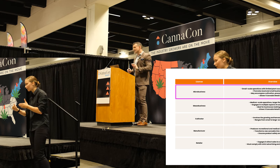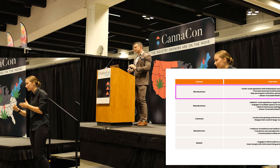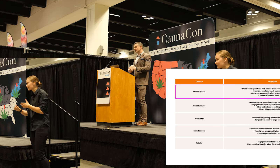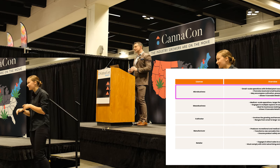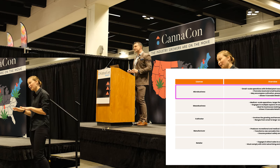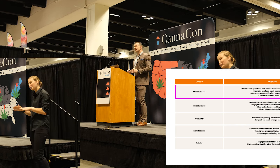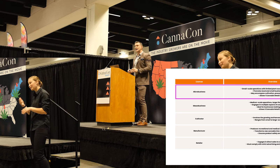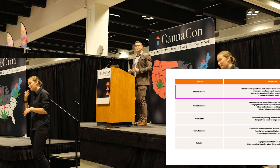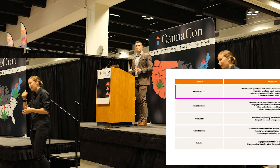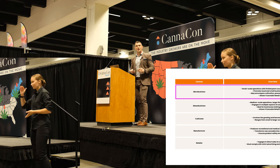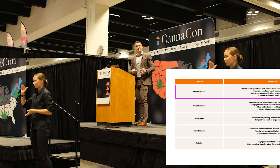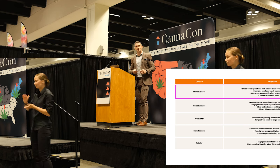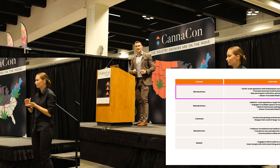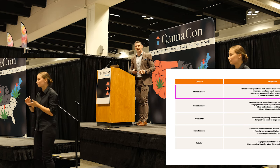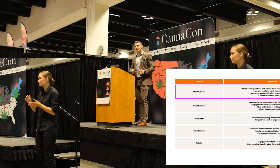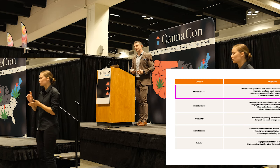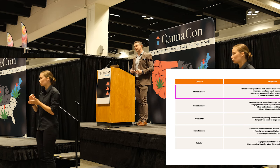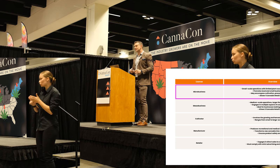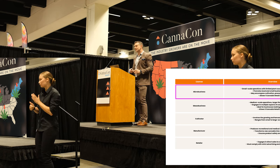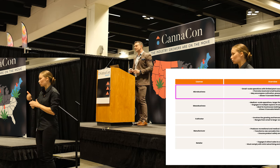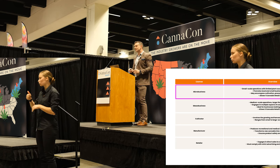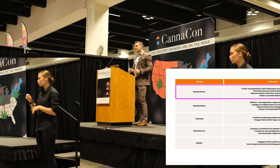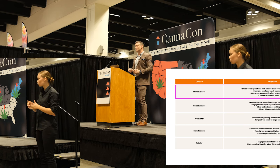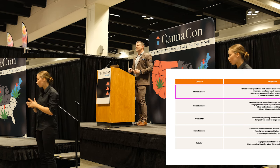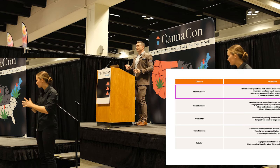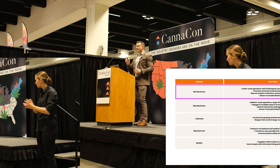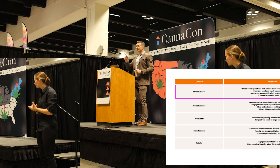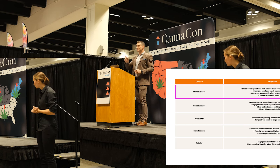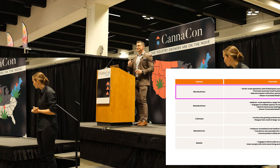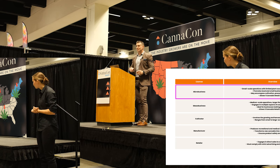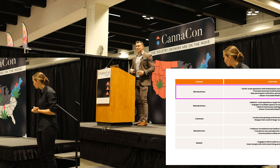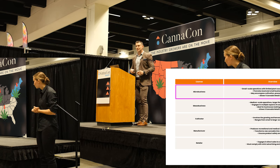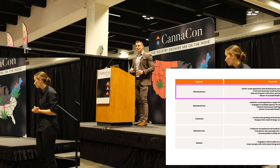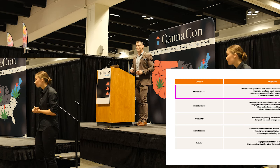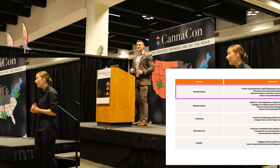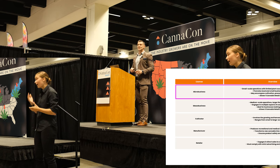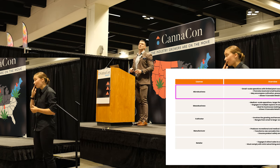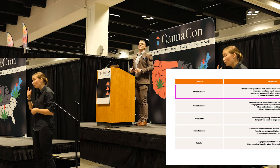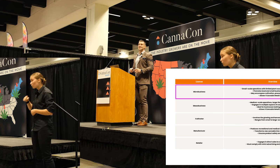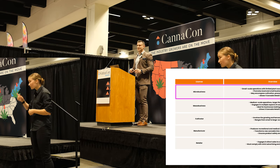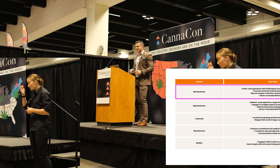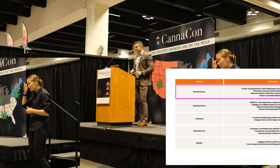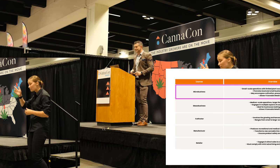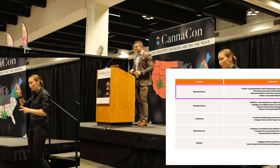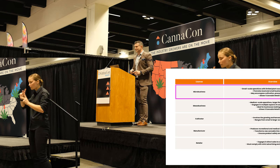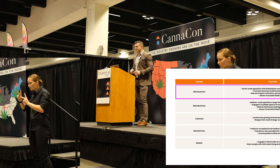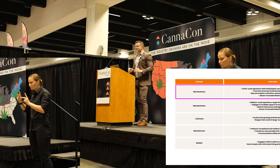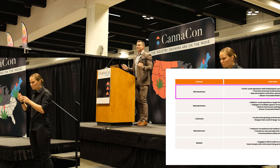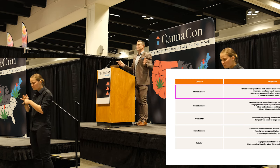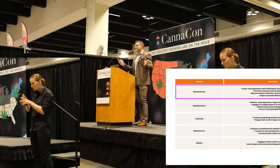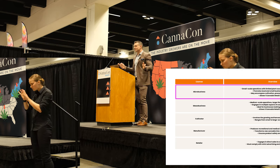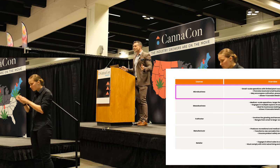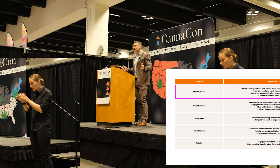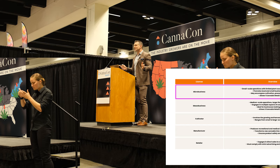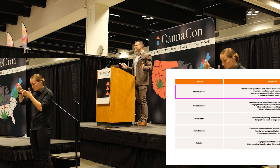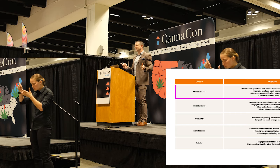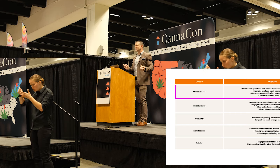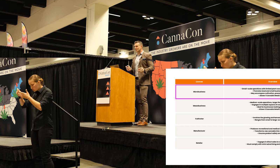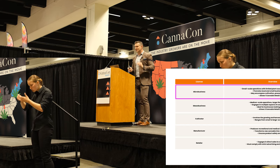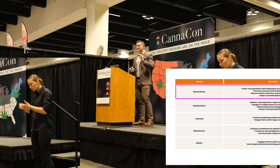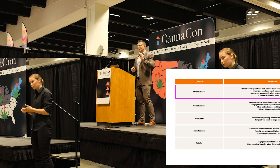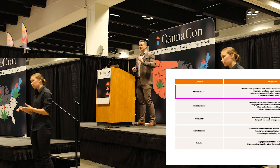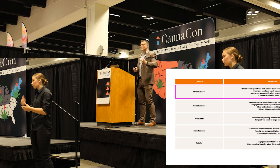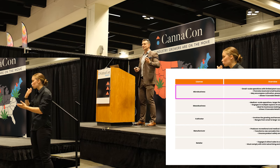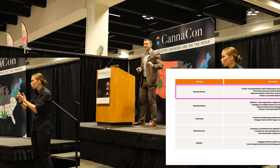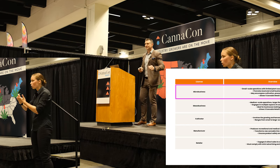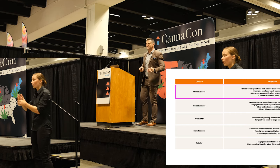Very flexible license that allows for a combination of activities. And I see that there's a lot of very smart people here who have ticked every box. That's great. That's what we want to do in the industry.